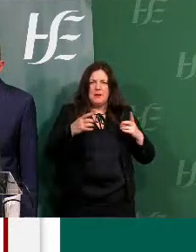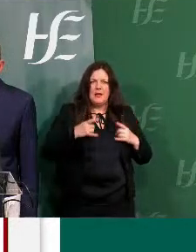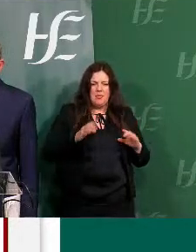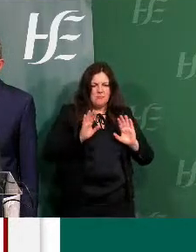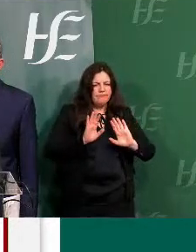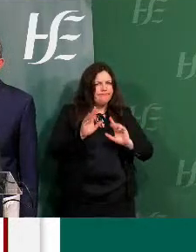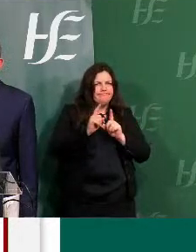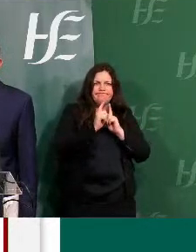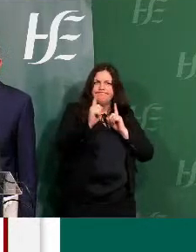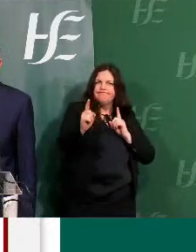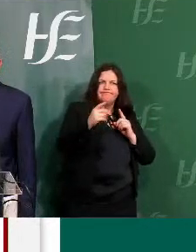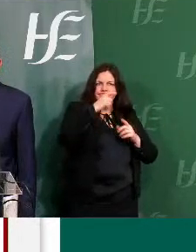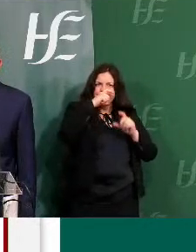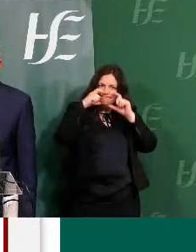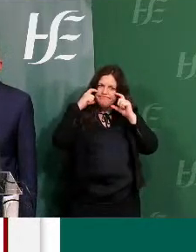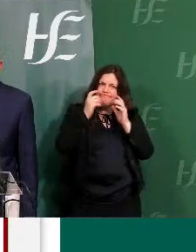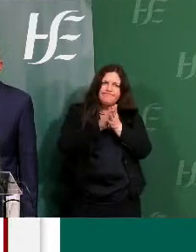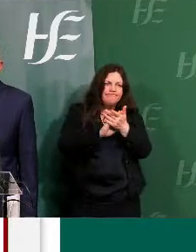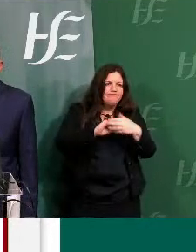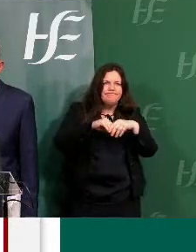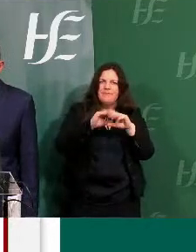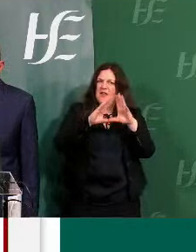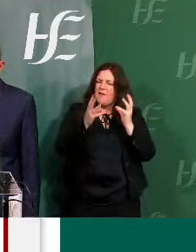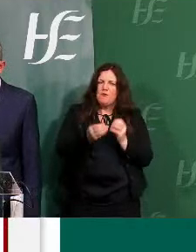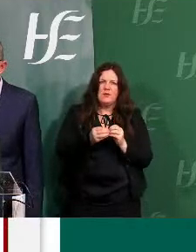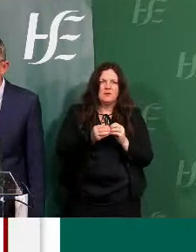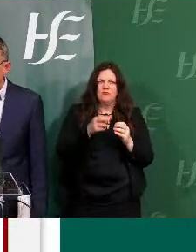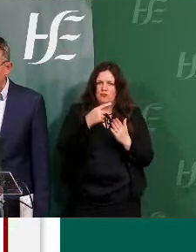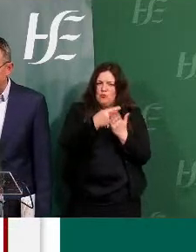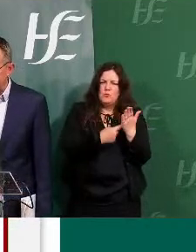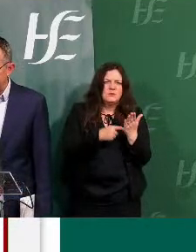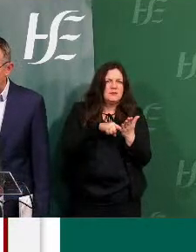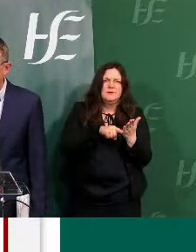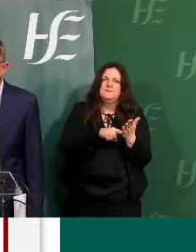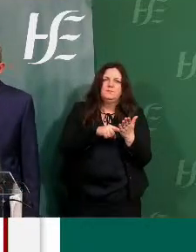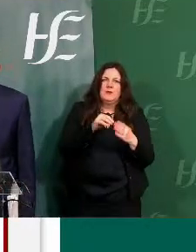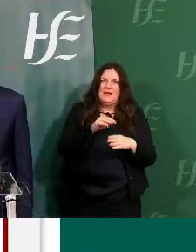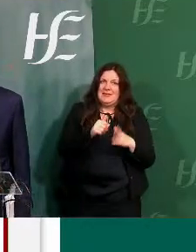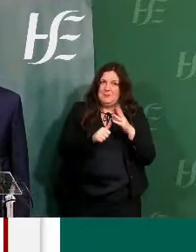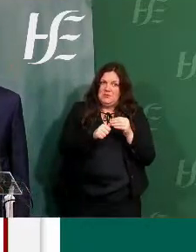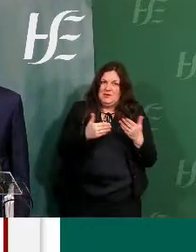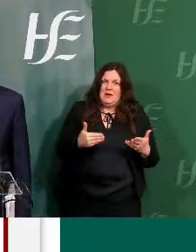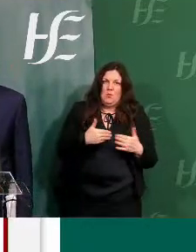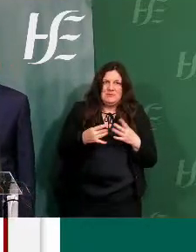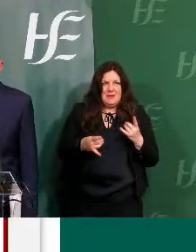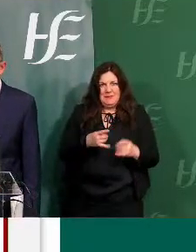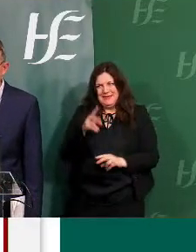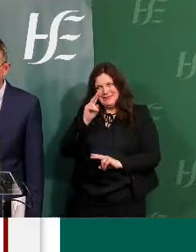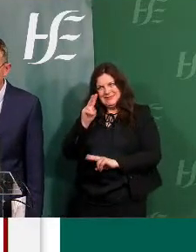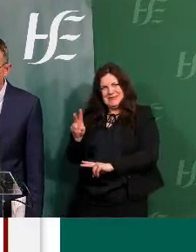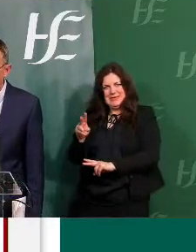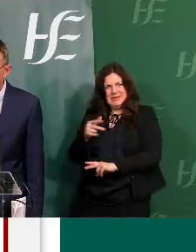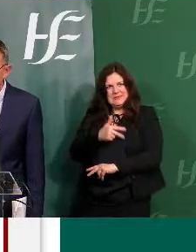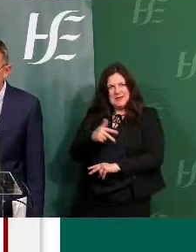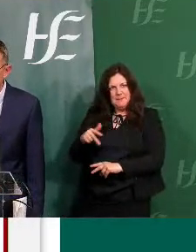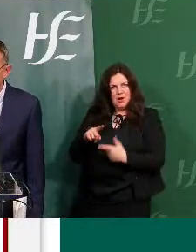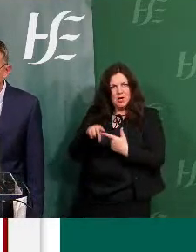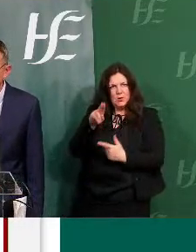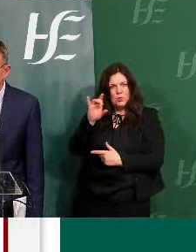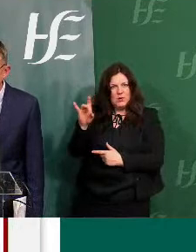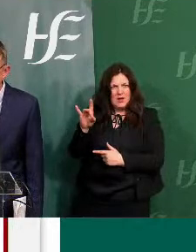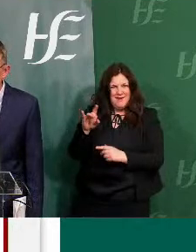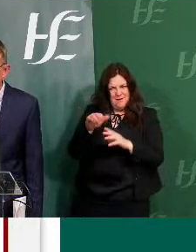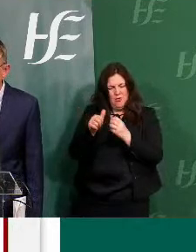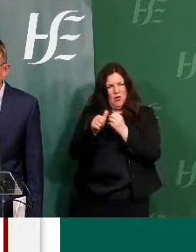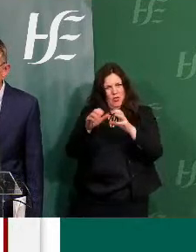control of case numbers, especially facing into what we feel is happening now in Denmark, in the UK and elsewhere. Waning